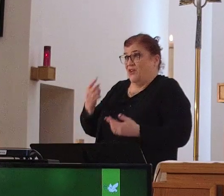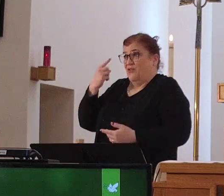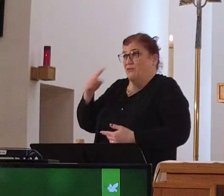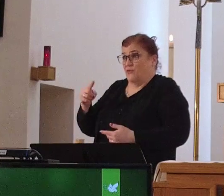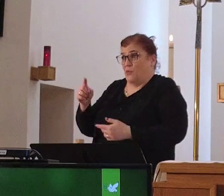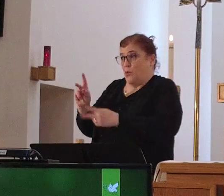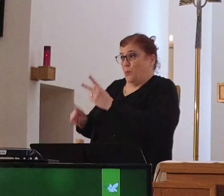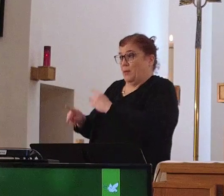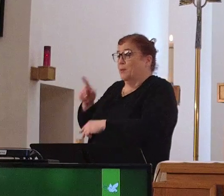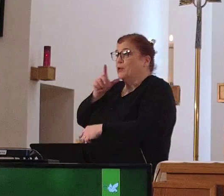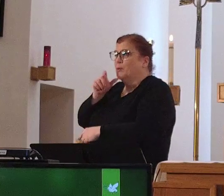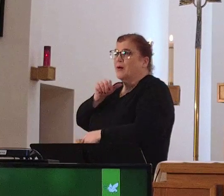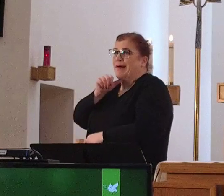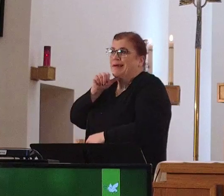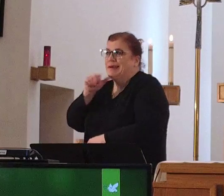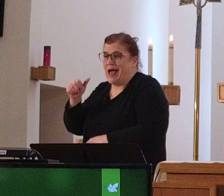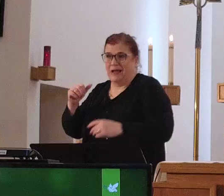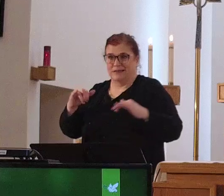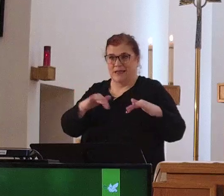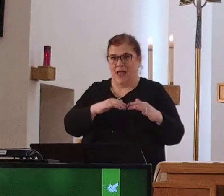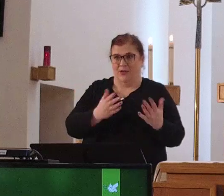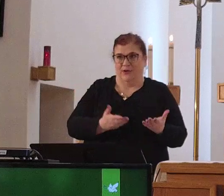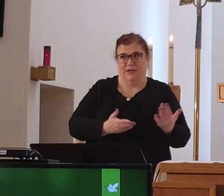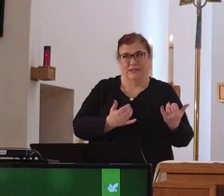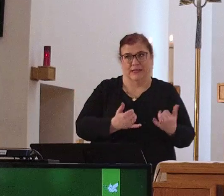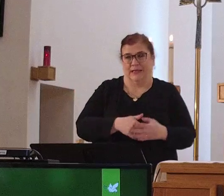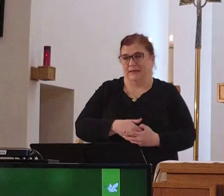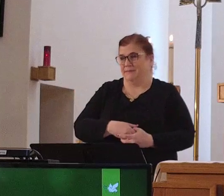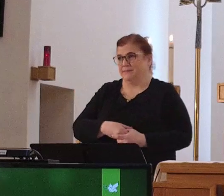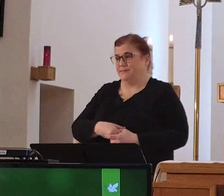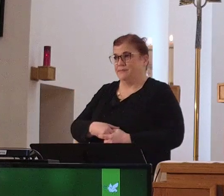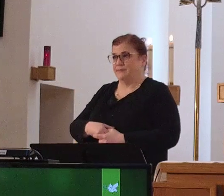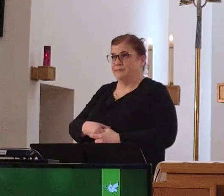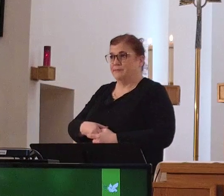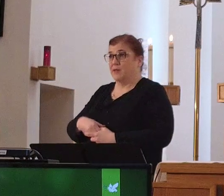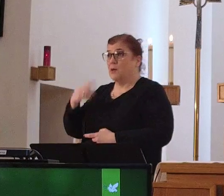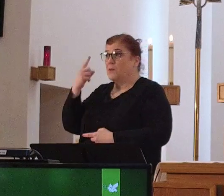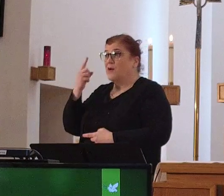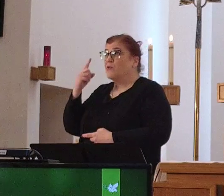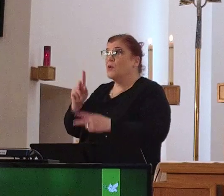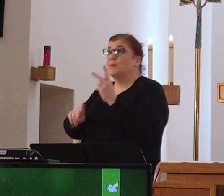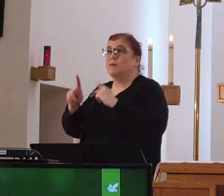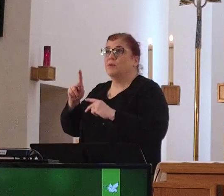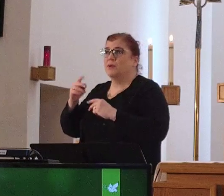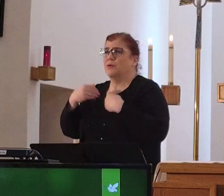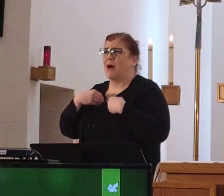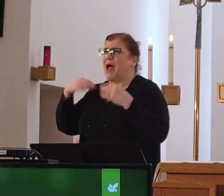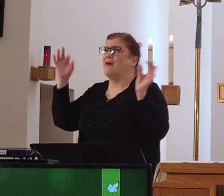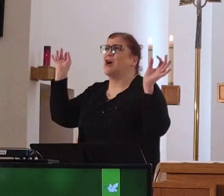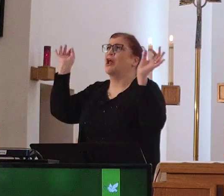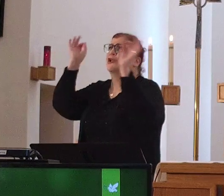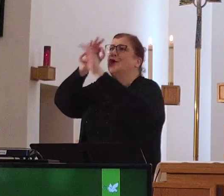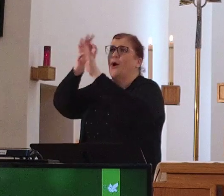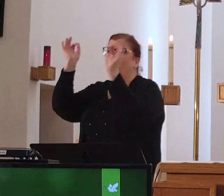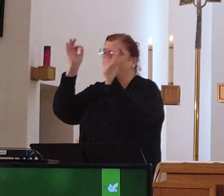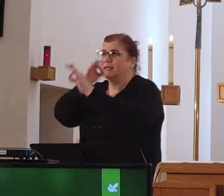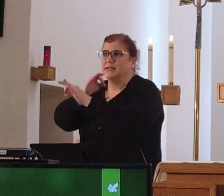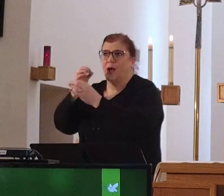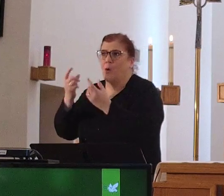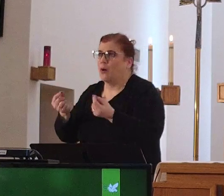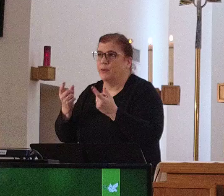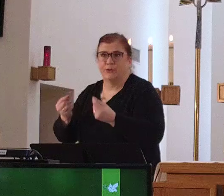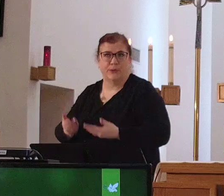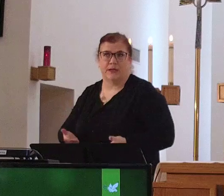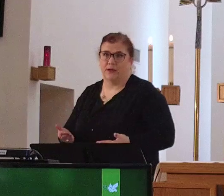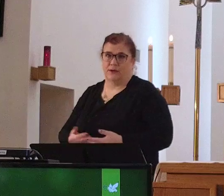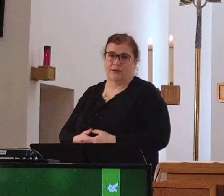for those who aren't gathered today, but for those who have no idea what we're doing